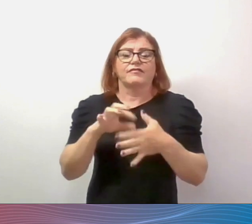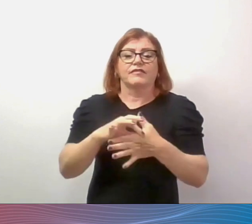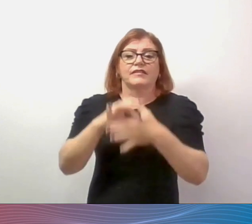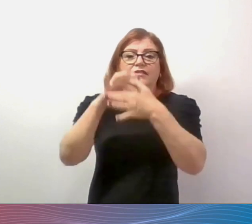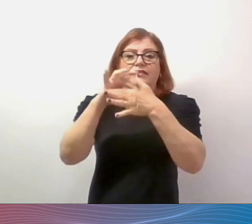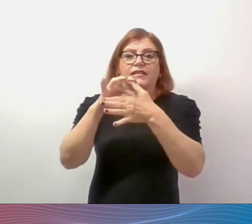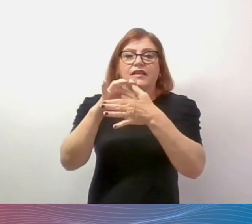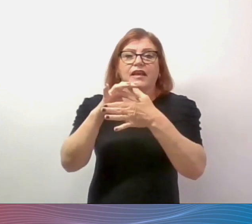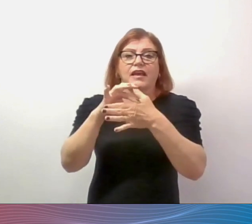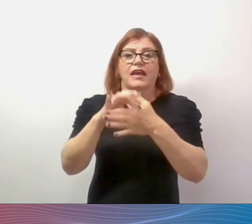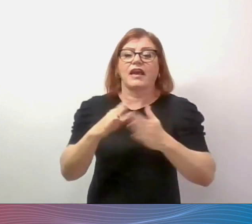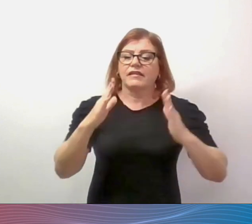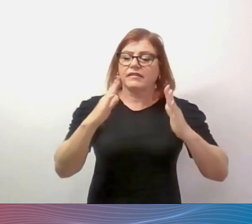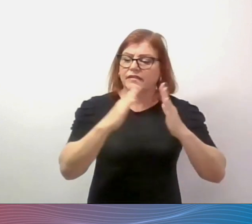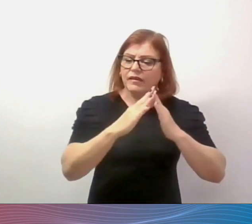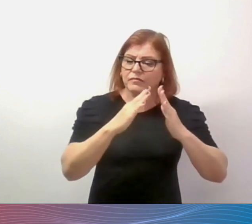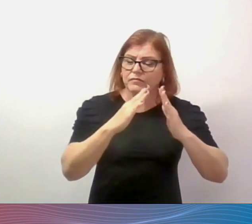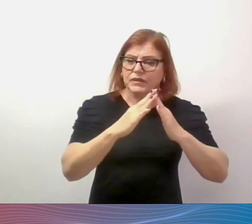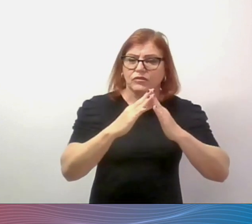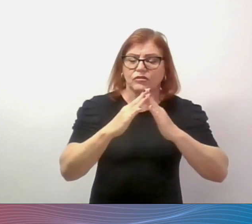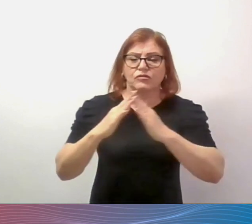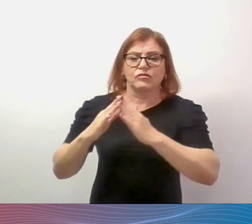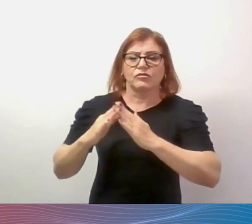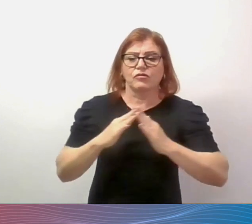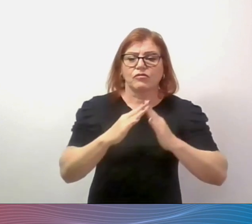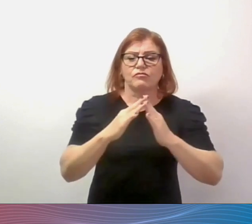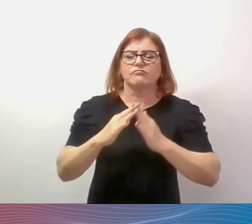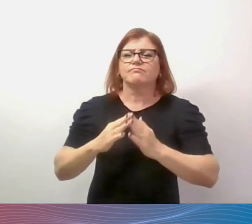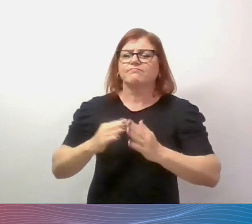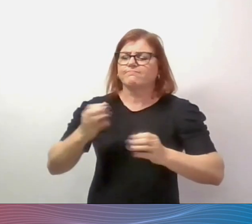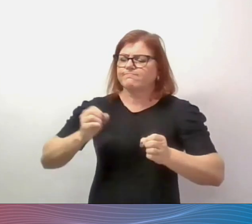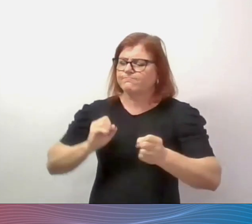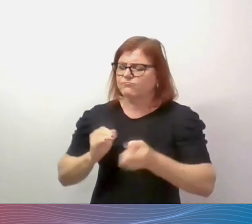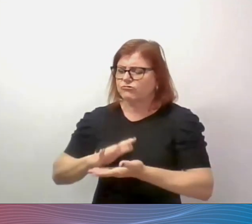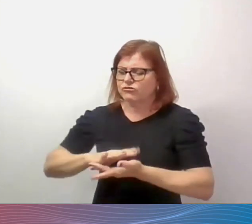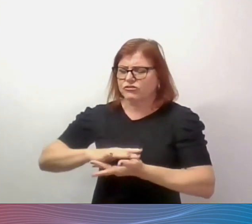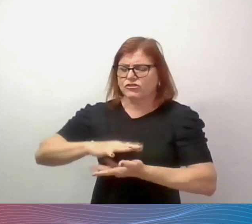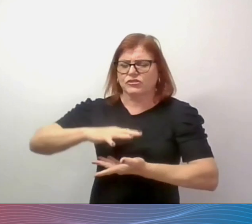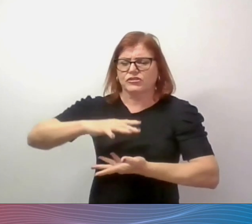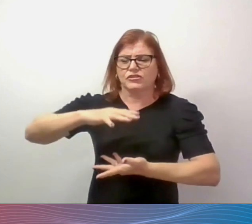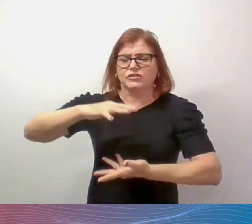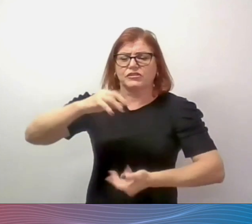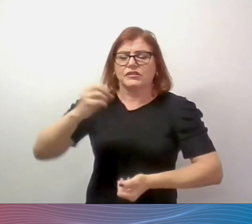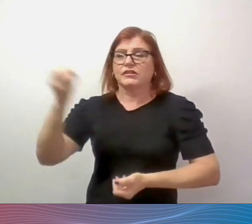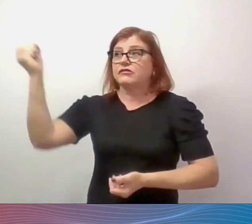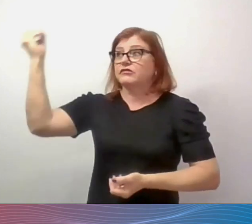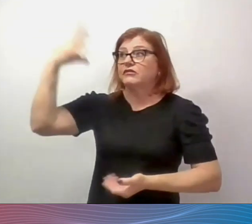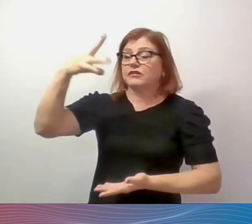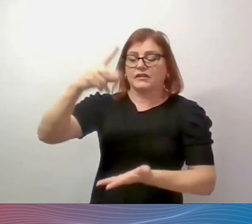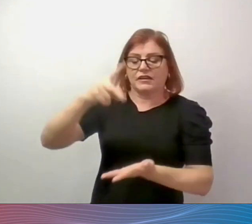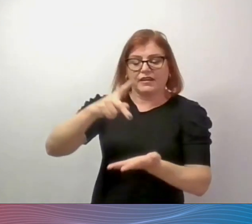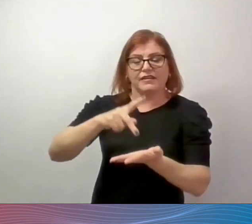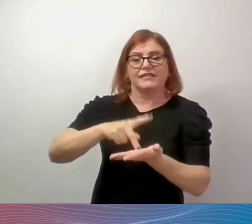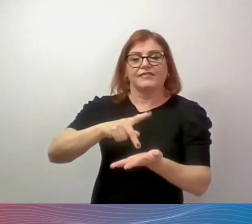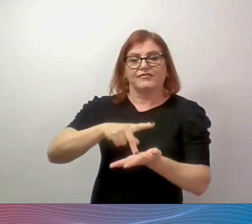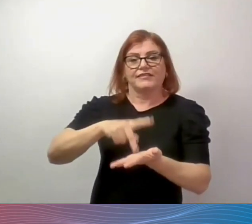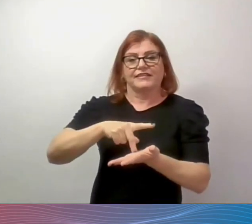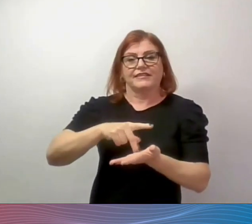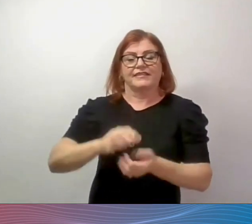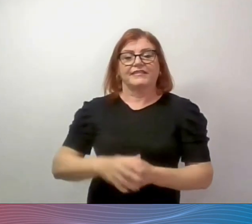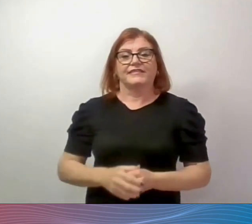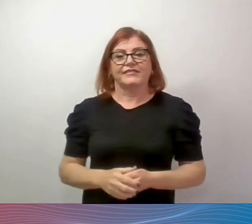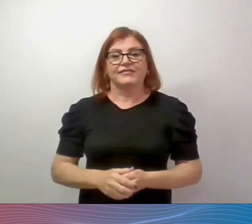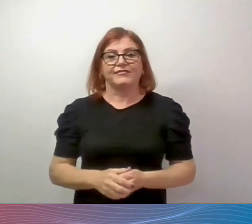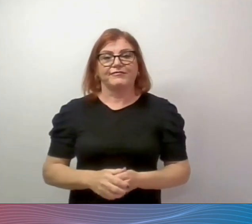John 1:14 says that the word came and dwelt with among us, full of grace and truth. A graça